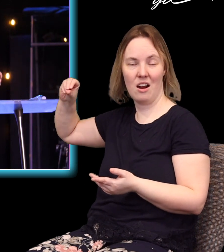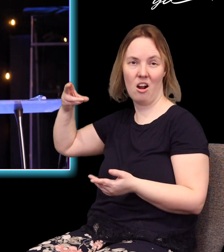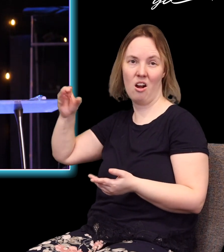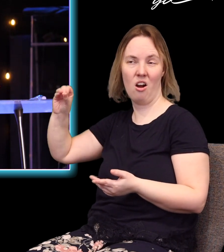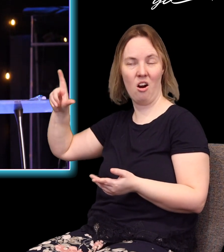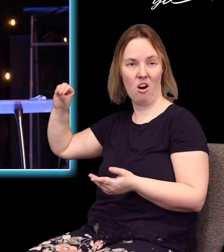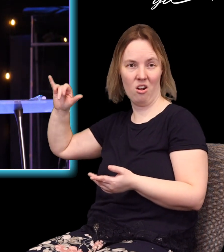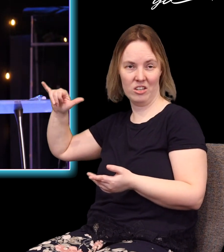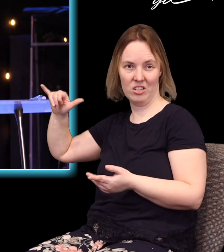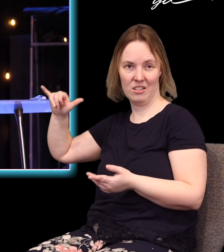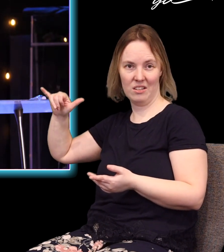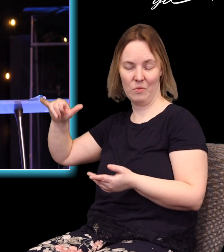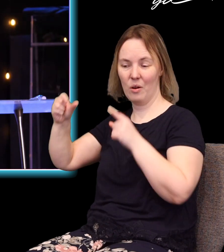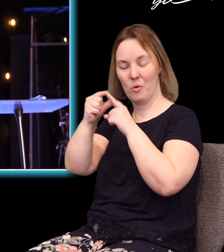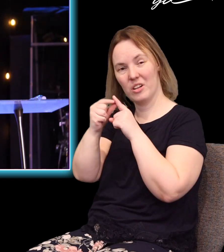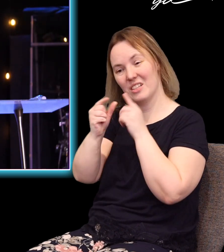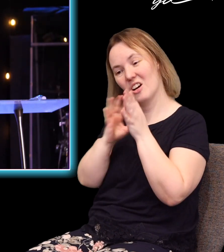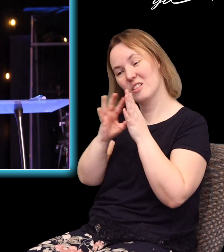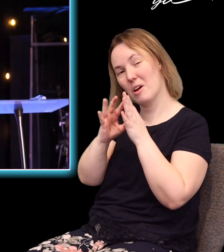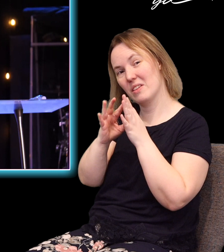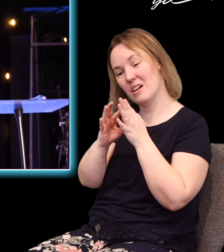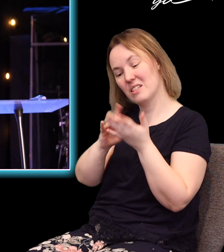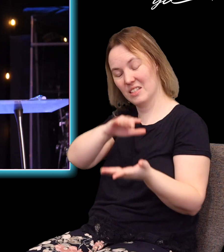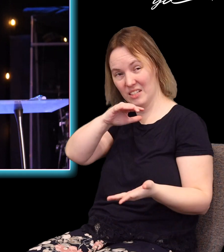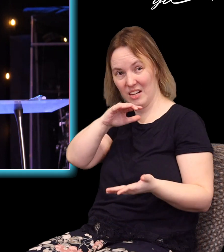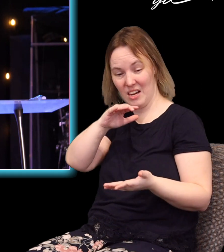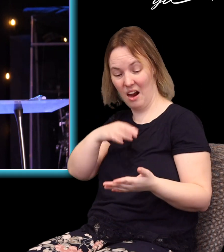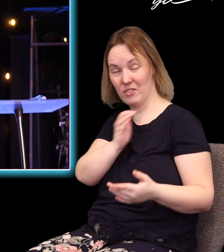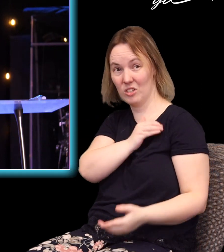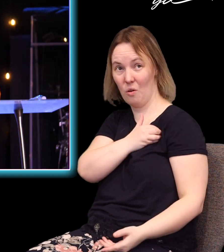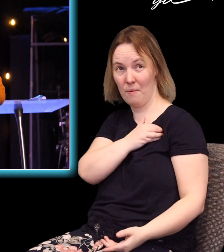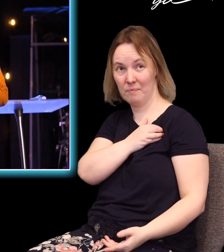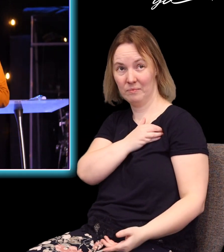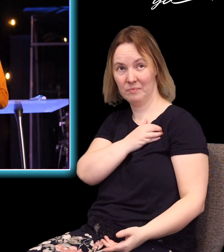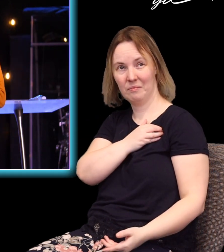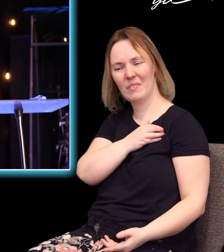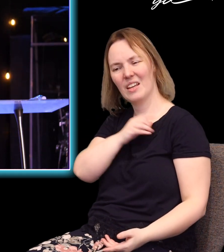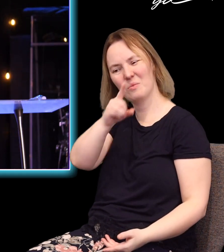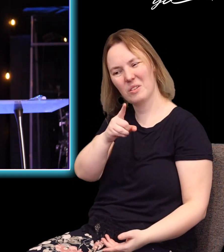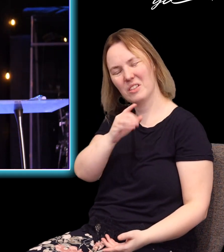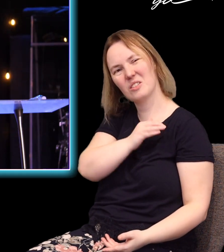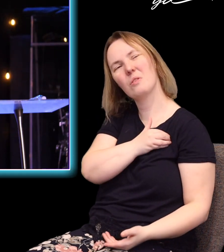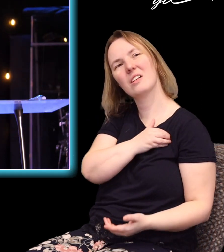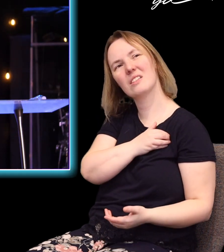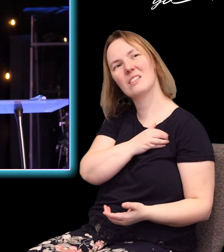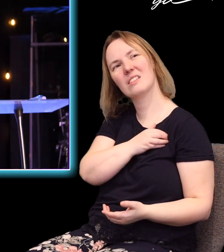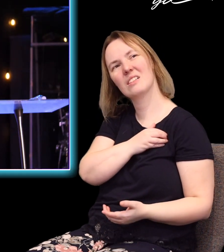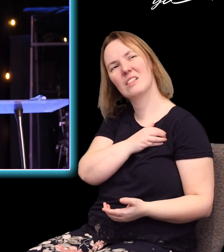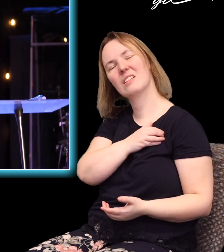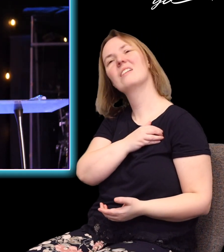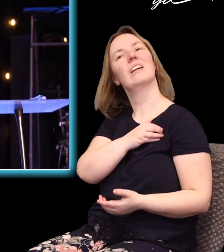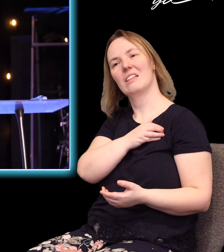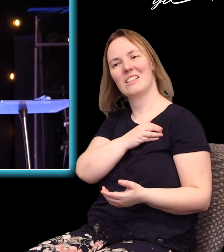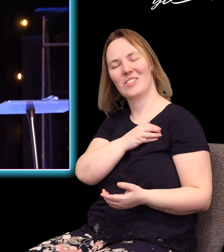But actually what that word is, it talks about the study of the soul. That's really what those fields are. And really what the soul is, it's the